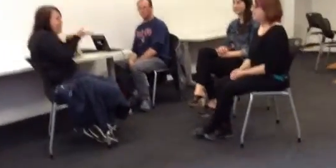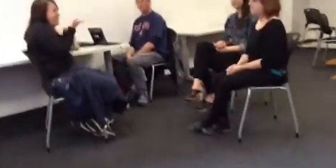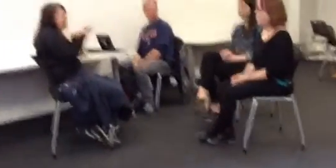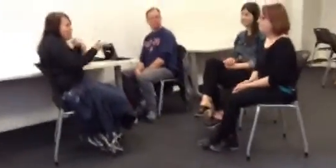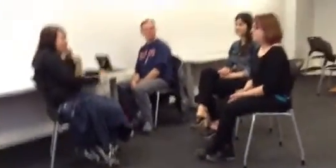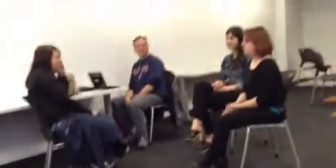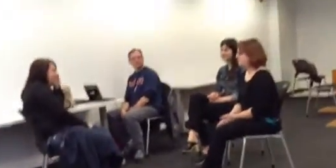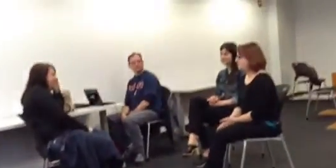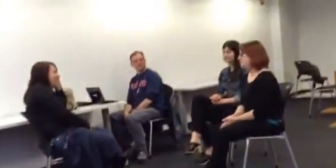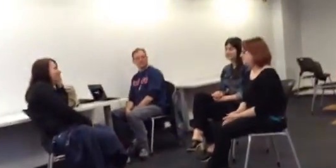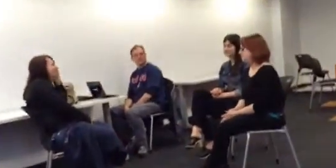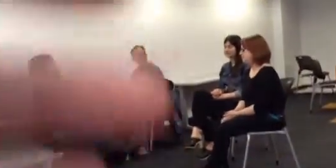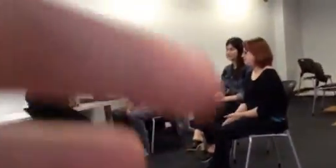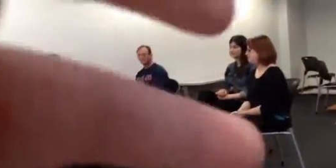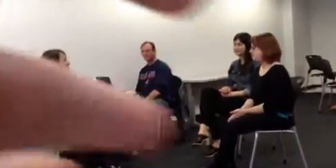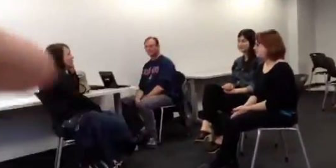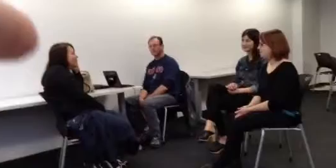I'm trying to remember what we can talk about.